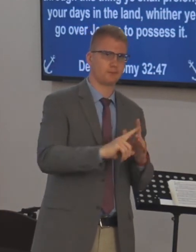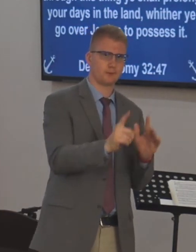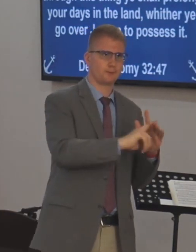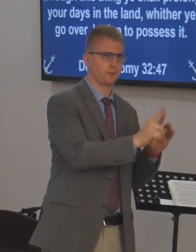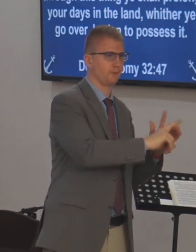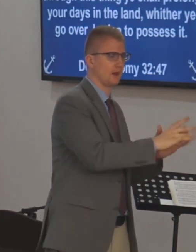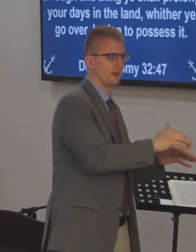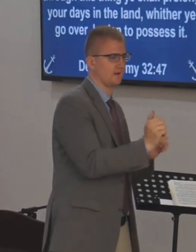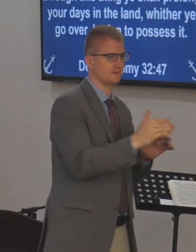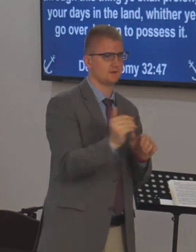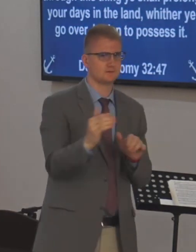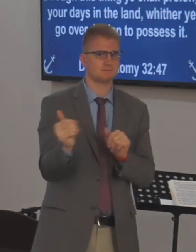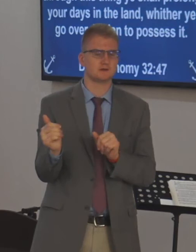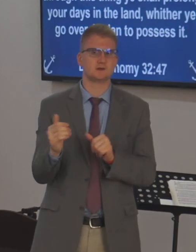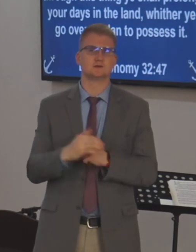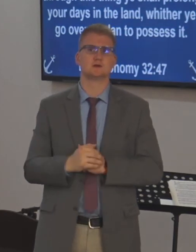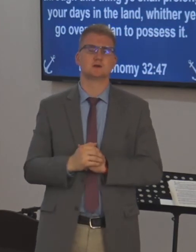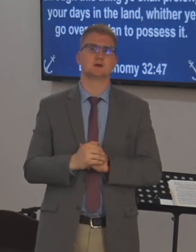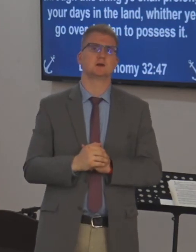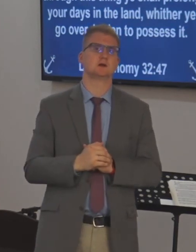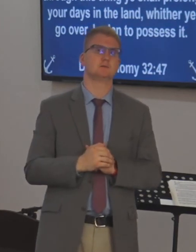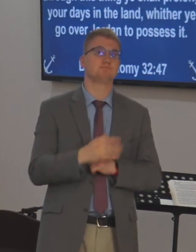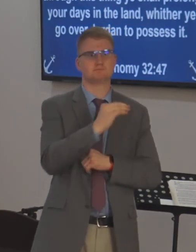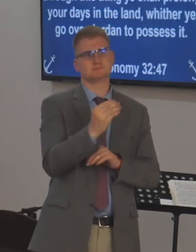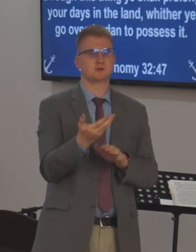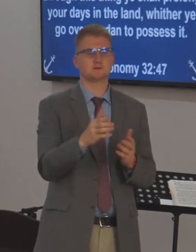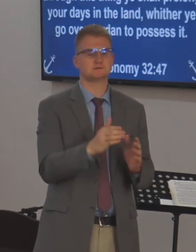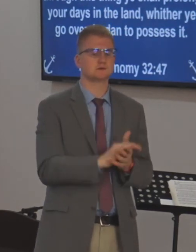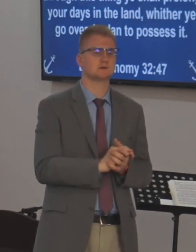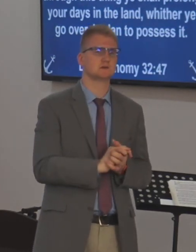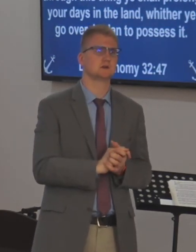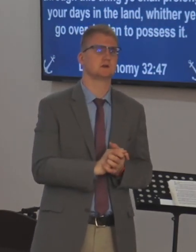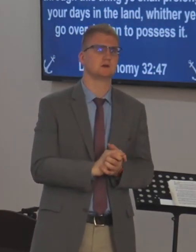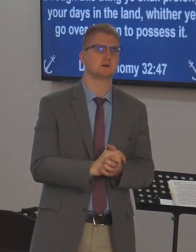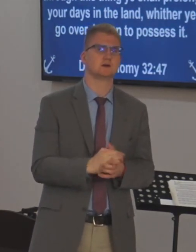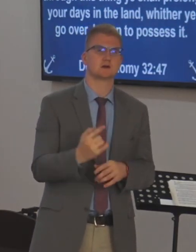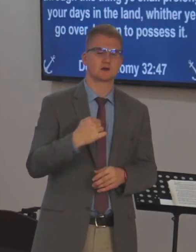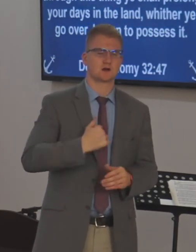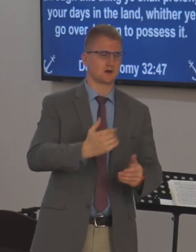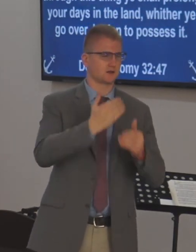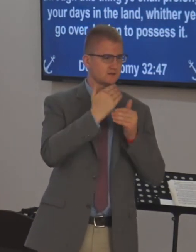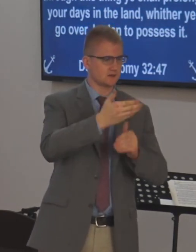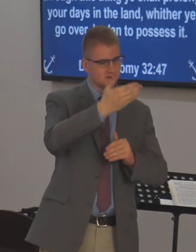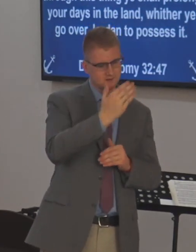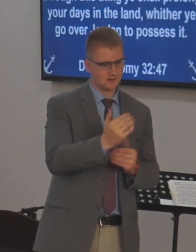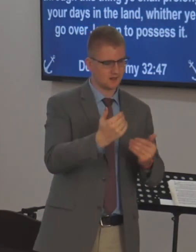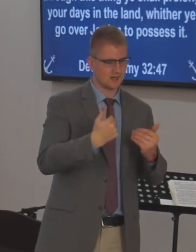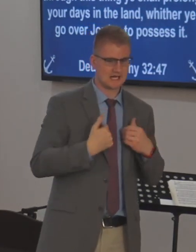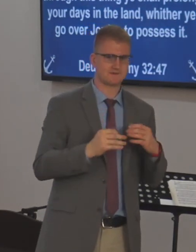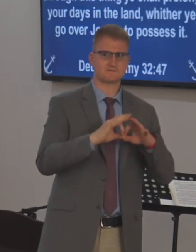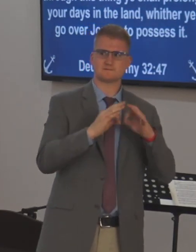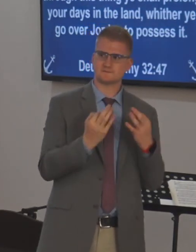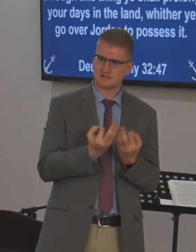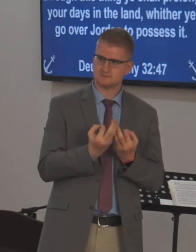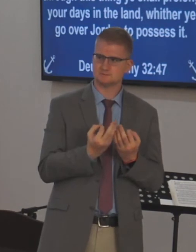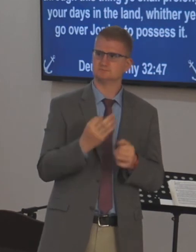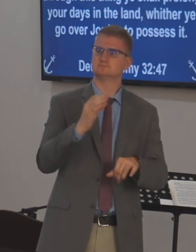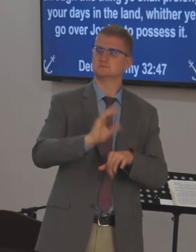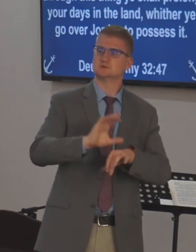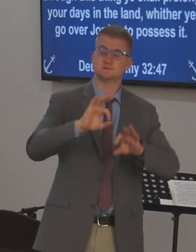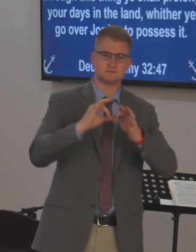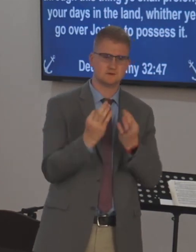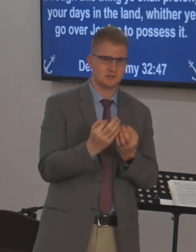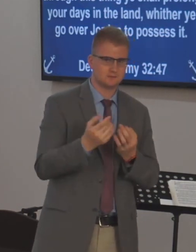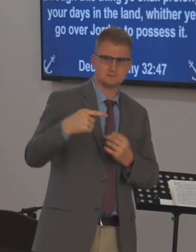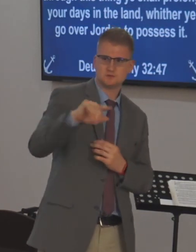getting a little lonely down here in terms of family. You know, I thank God I got a family. Amen. You're my family. God's